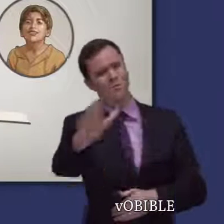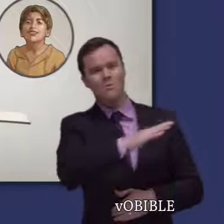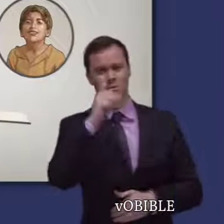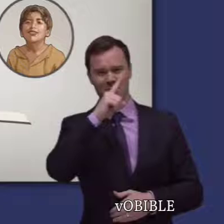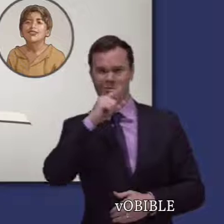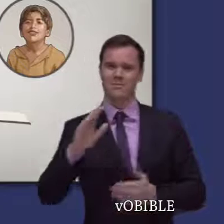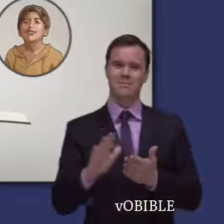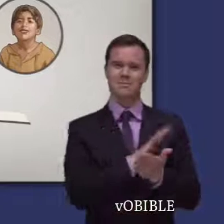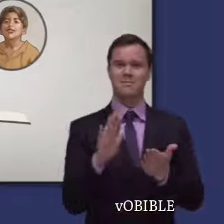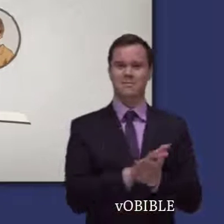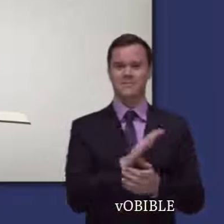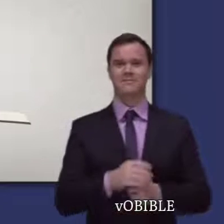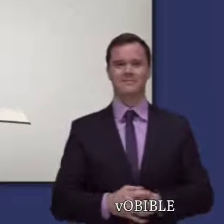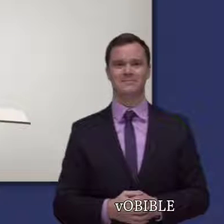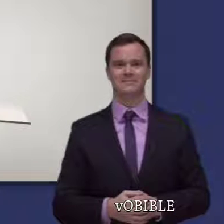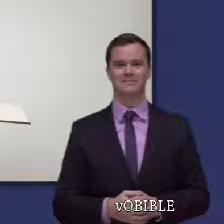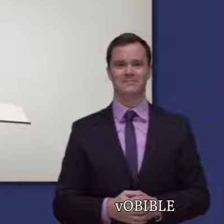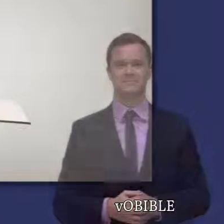kingdom.